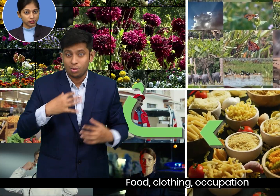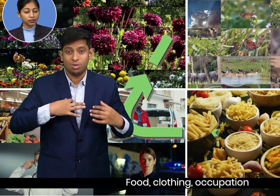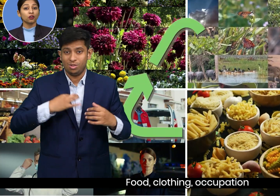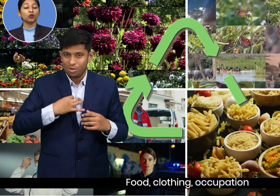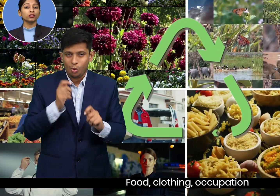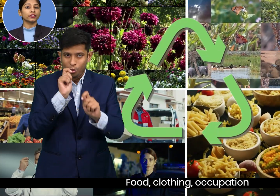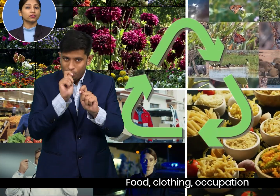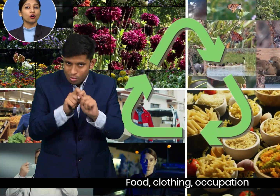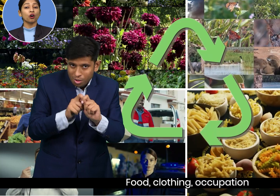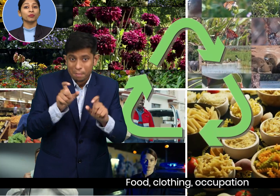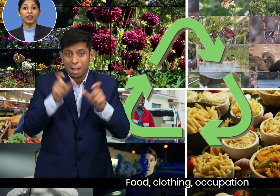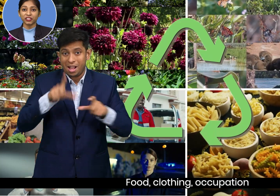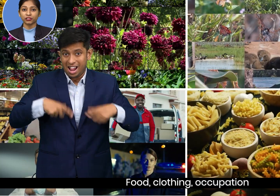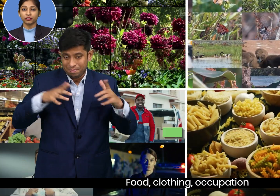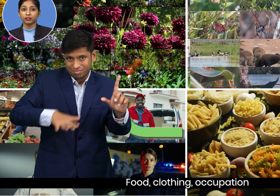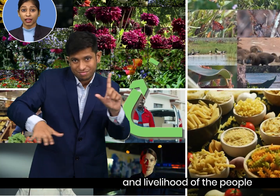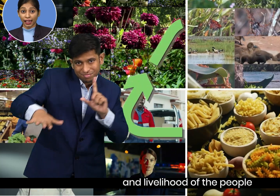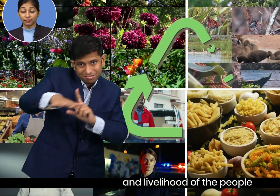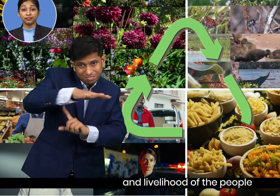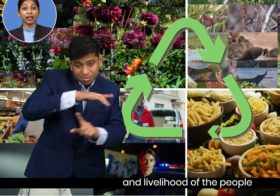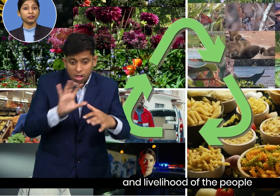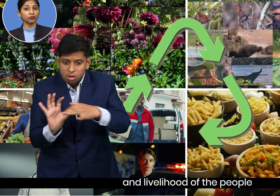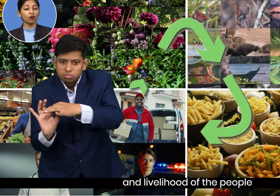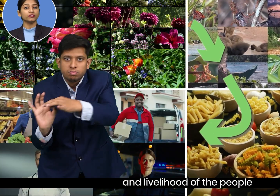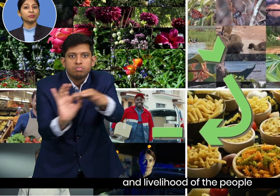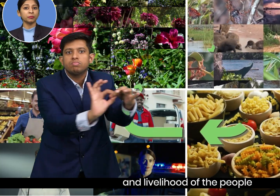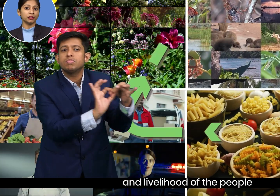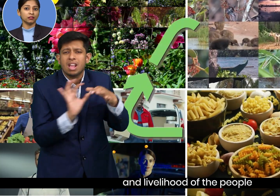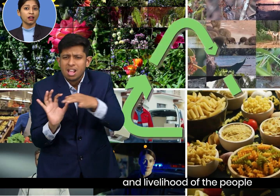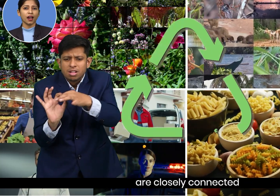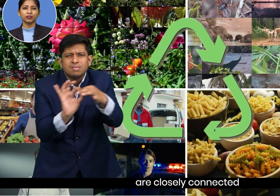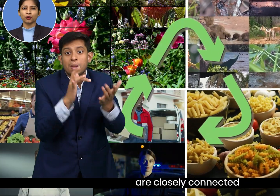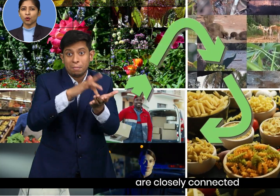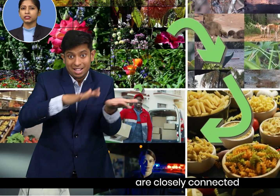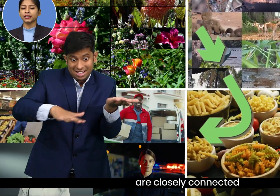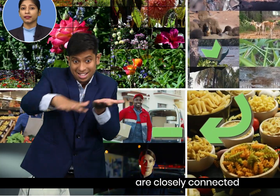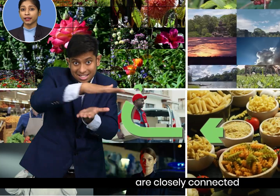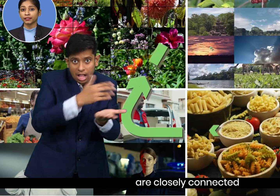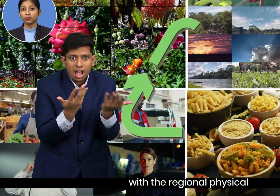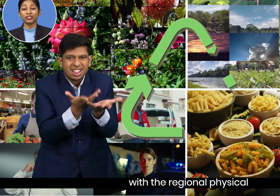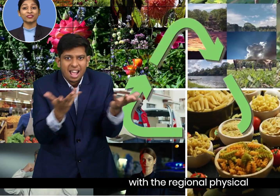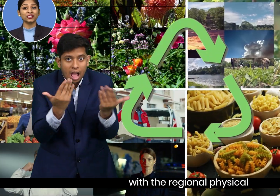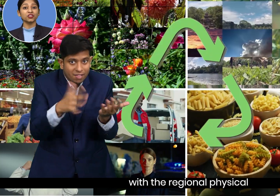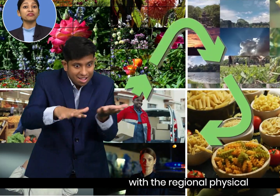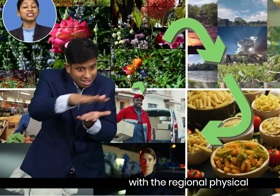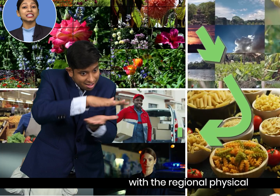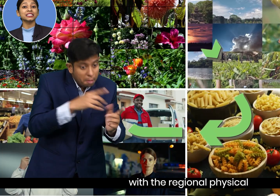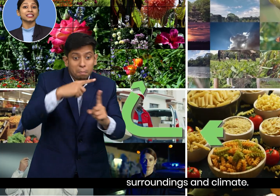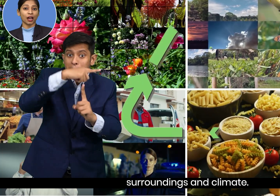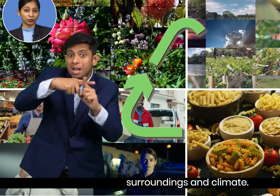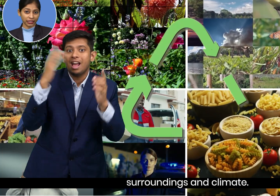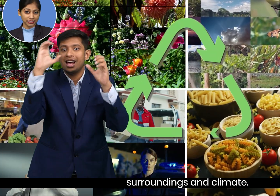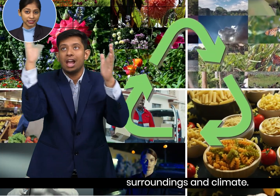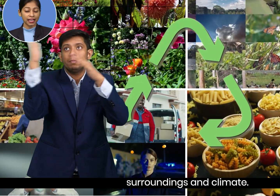Food, clothing, occupation, and livelihood of the people are closely connected with the regional